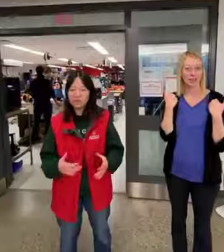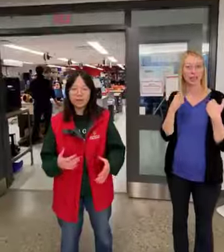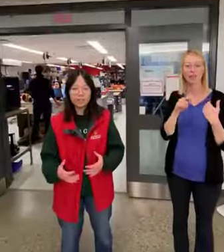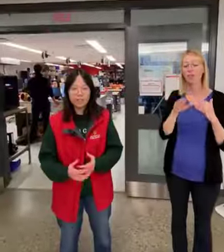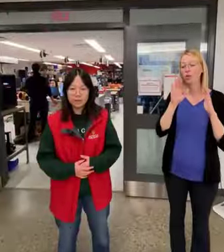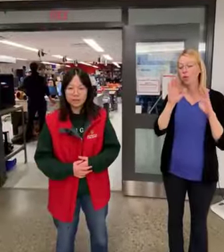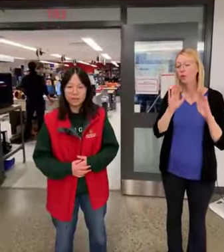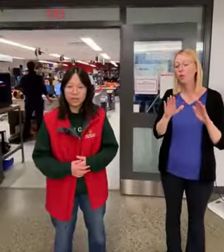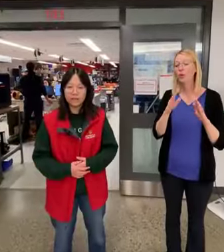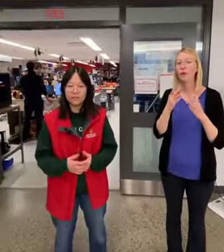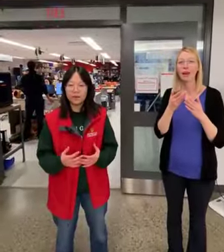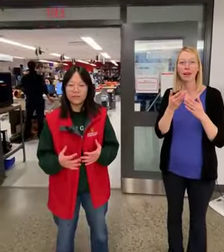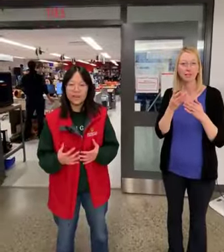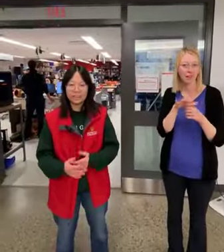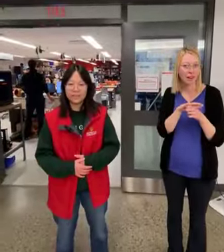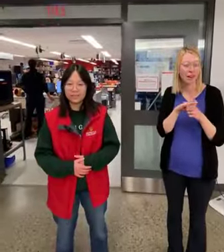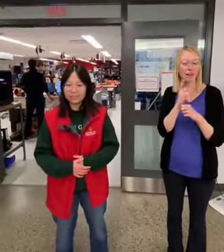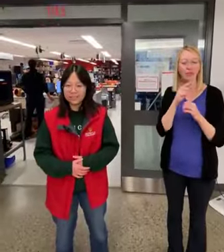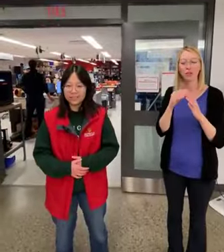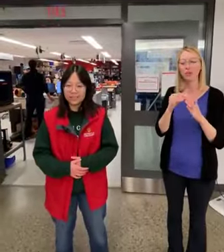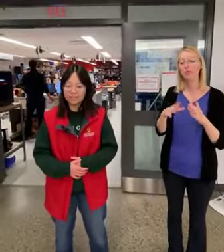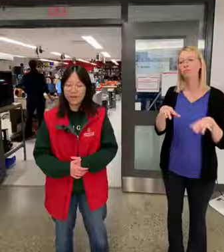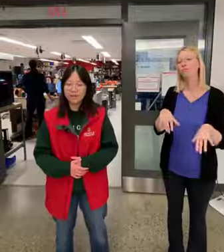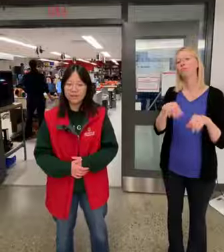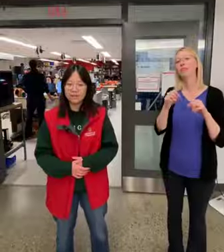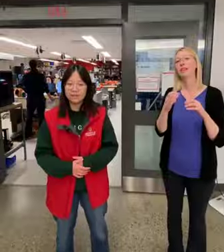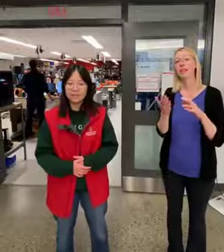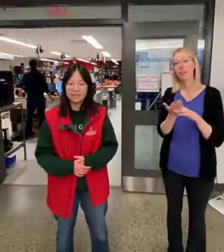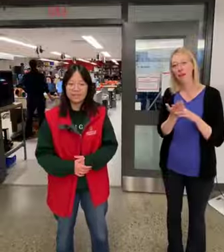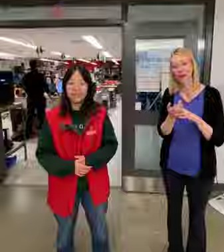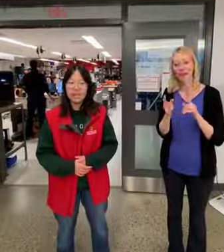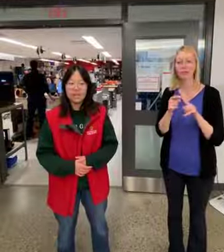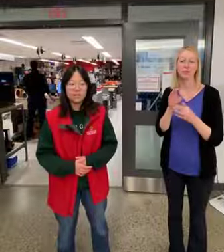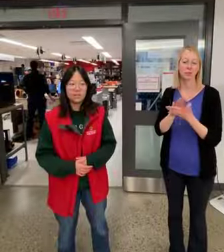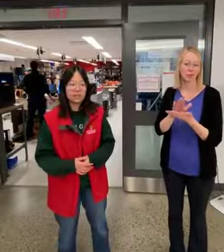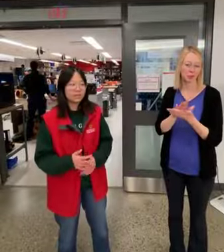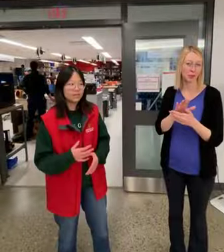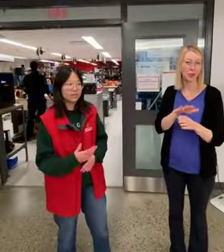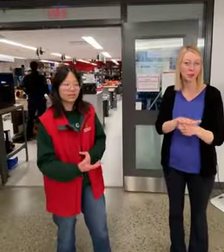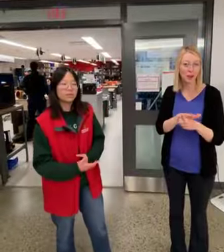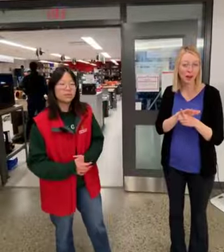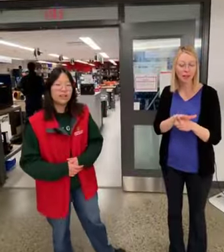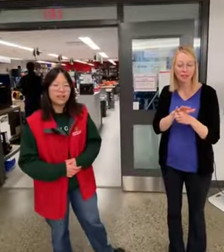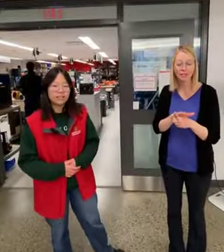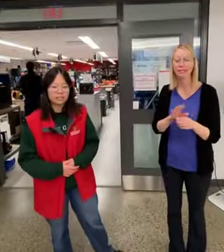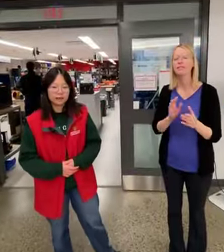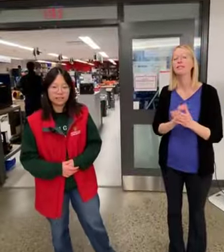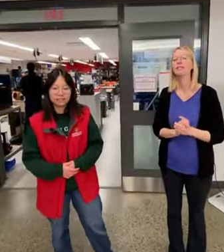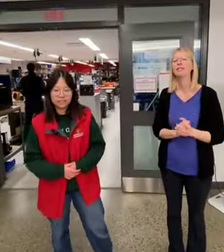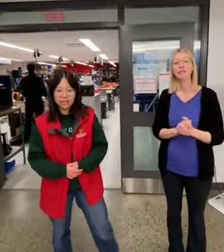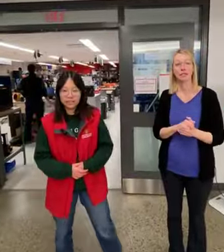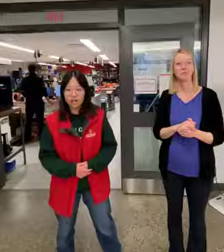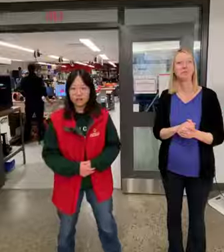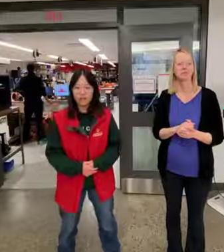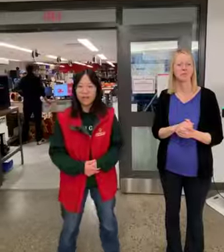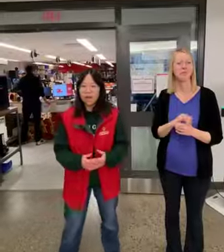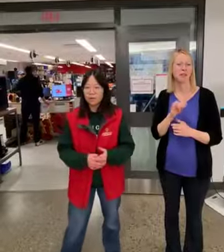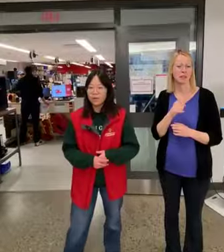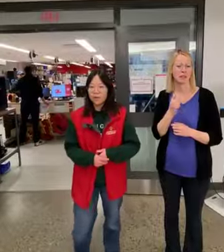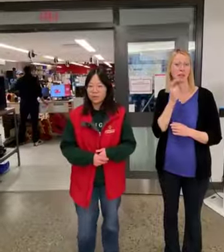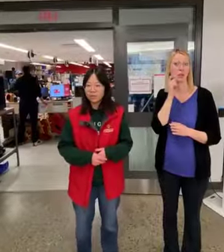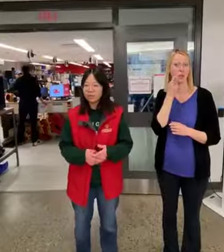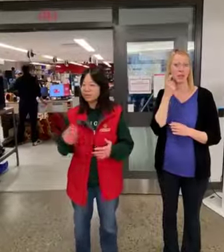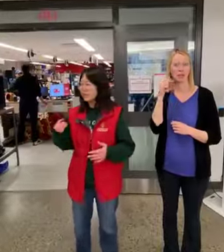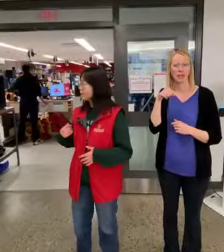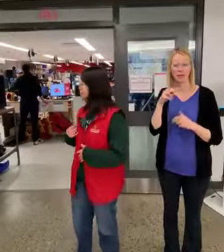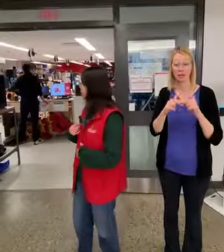to unwind and kind of take a bit of a break from all of the academic stress that they might be experiencing. So that's something really cool that our Eng complex does have to offer.